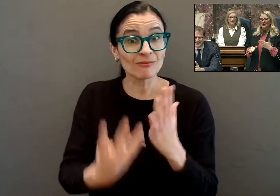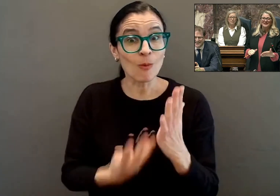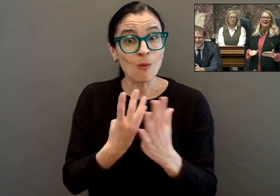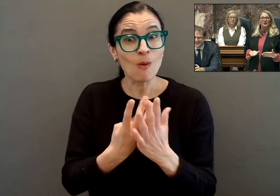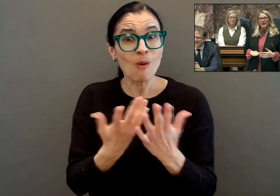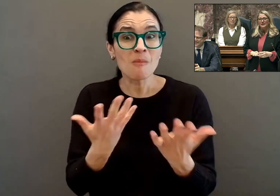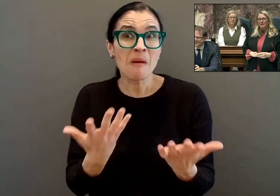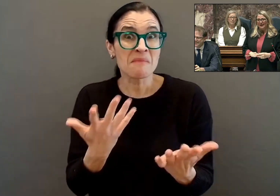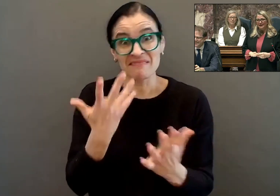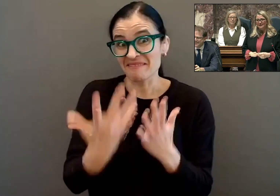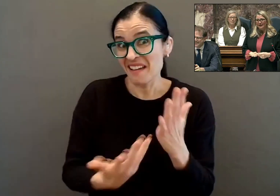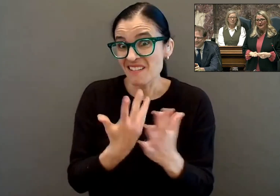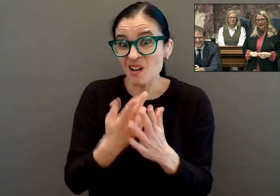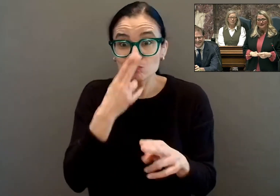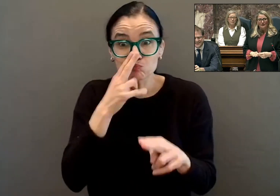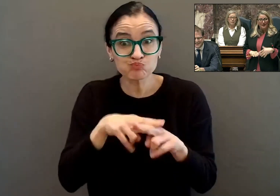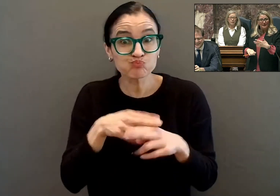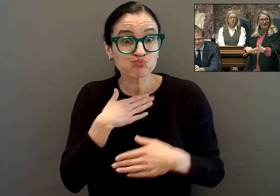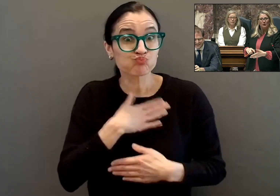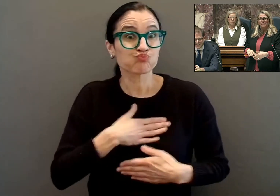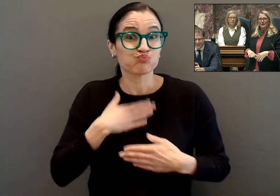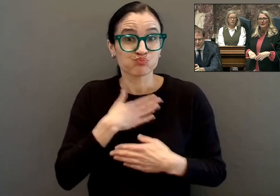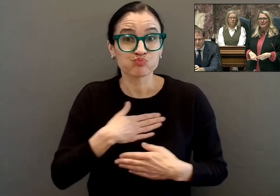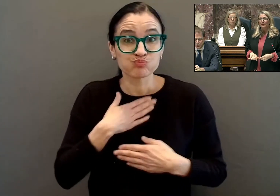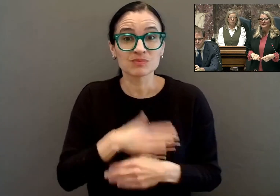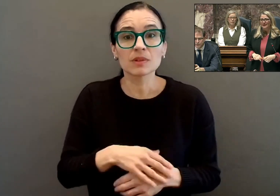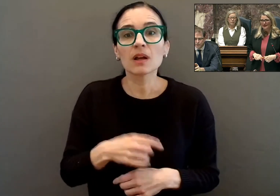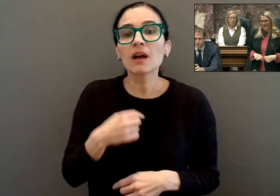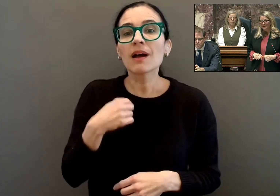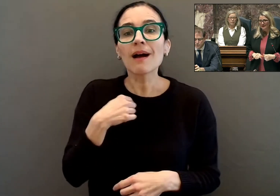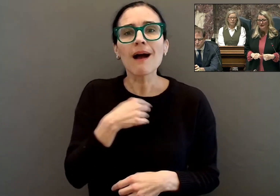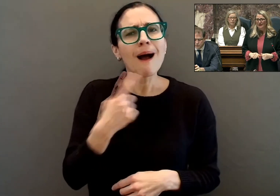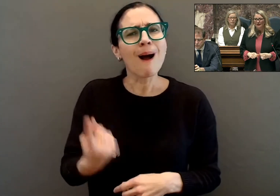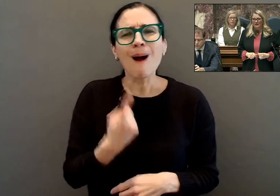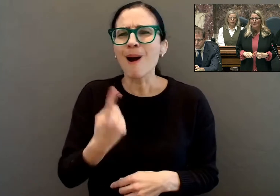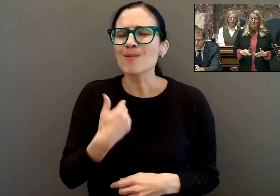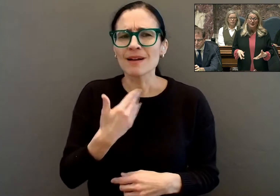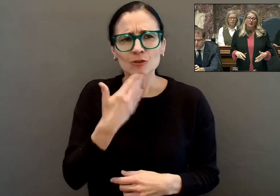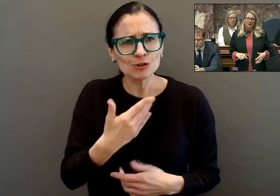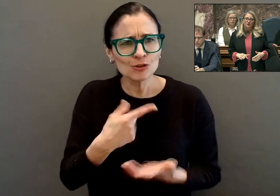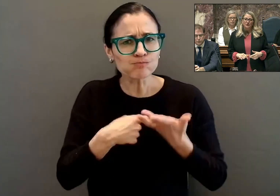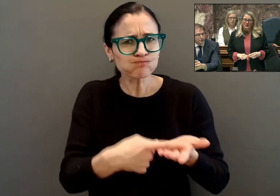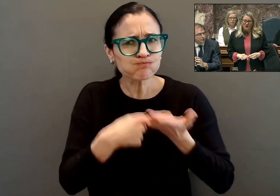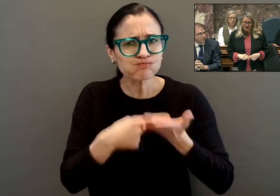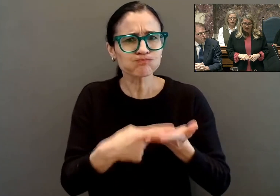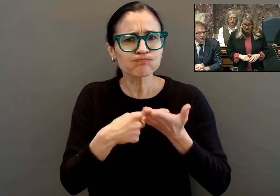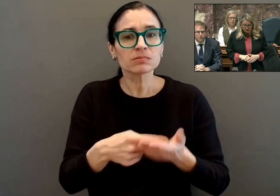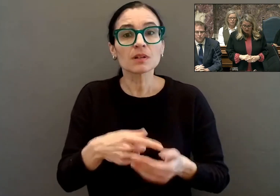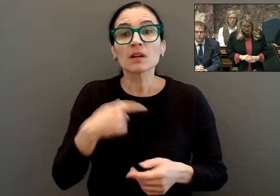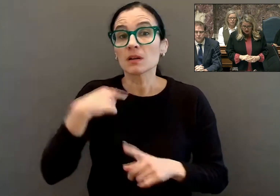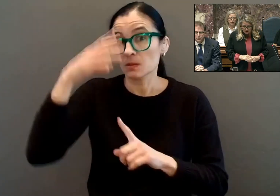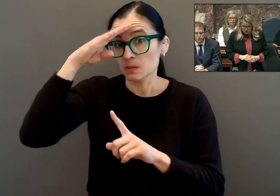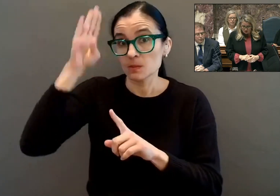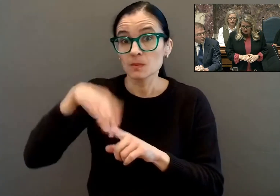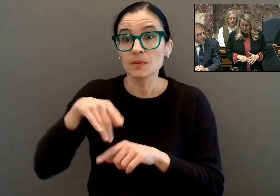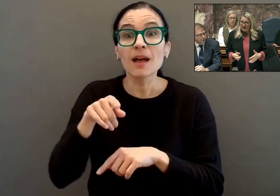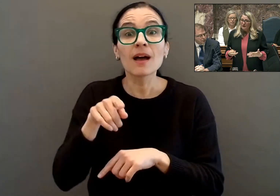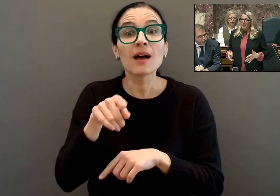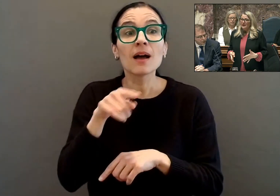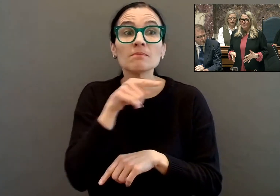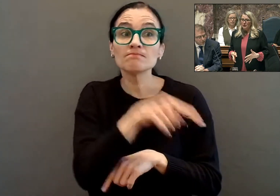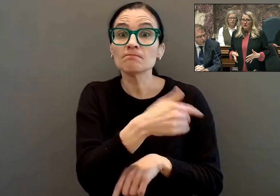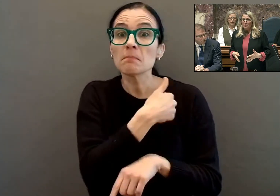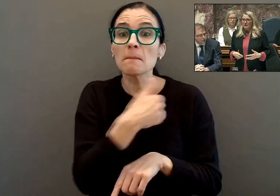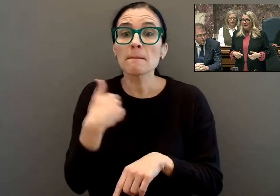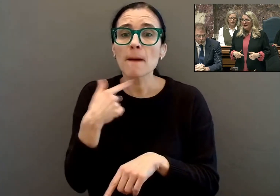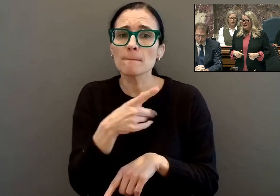We always have a great debate, and the one thing I know about the member is that he loves agriculture as much as I do. I think